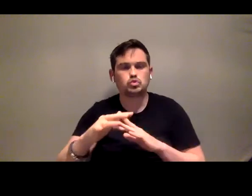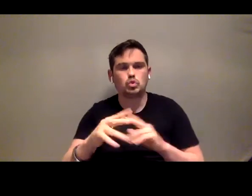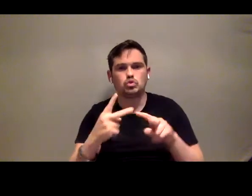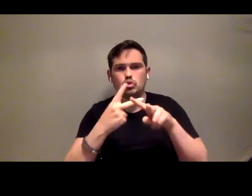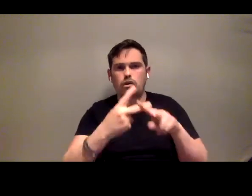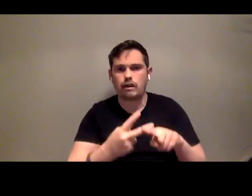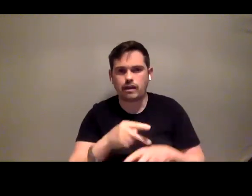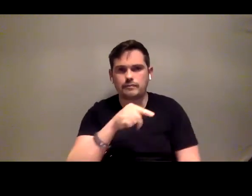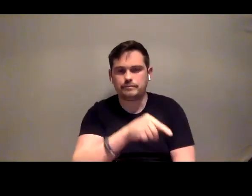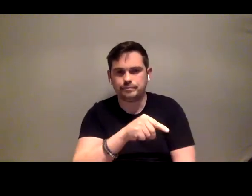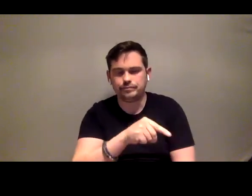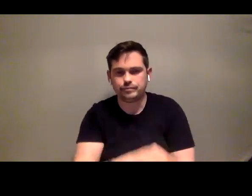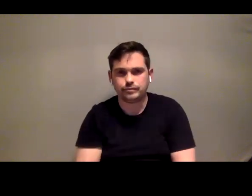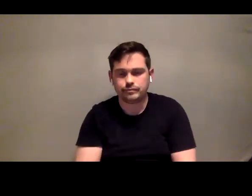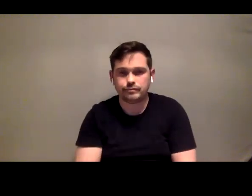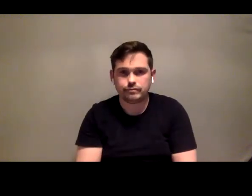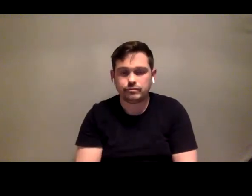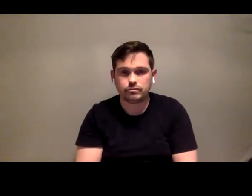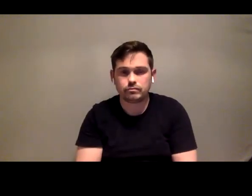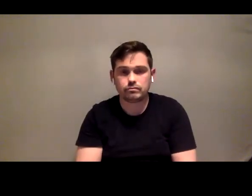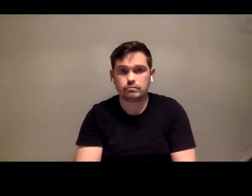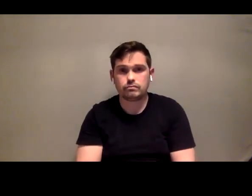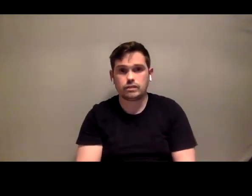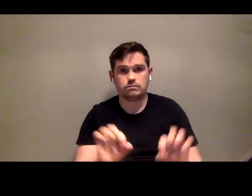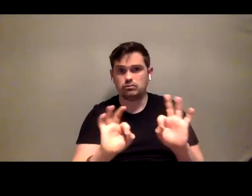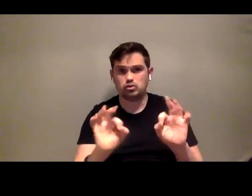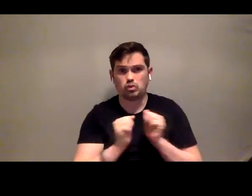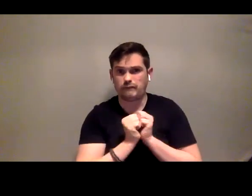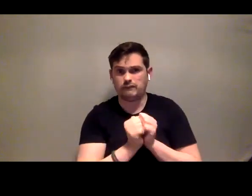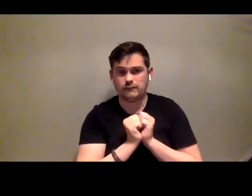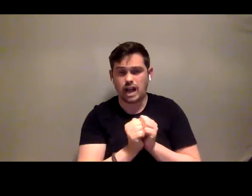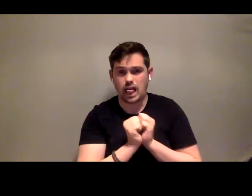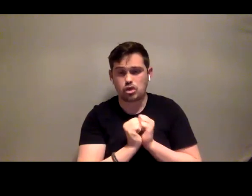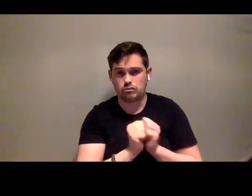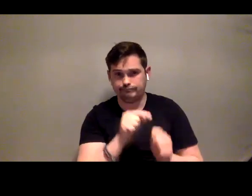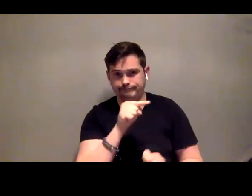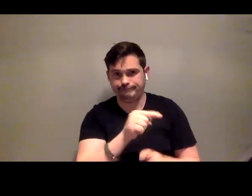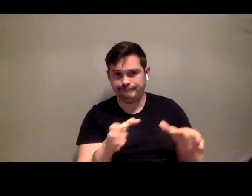chronically undervalued and underfunded even before the pandemic.